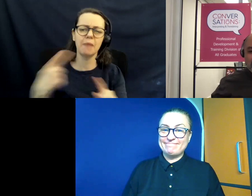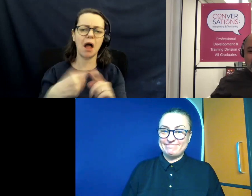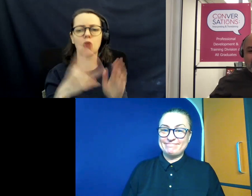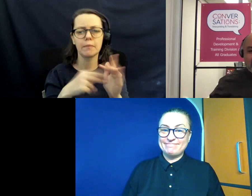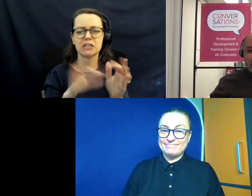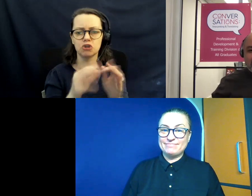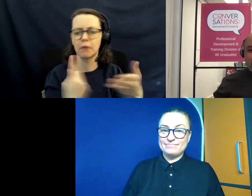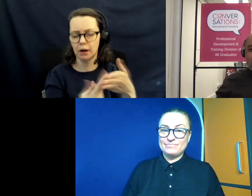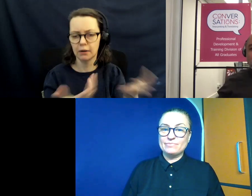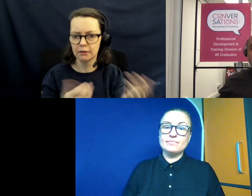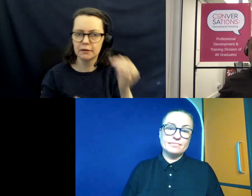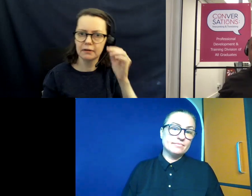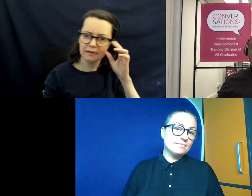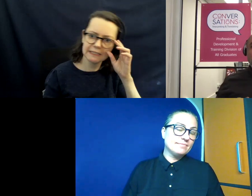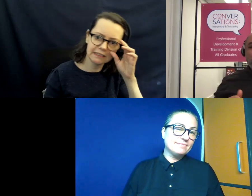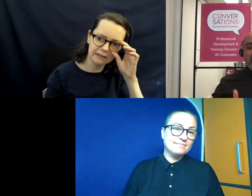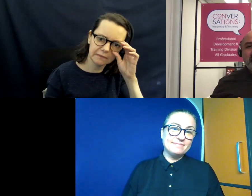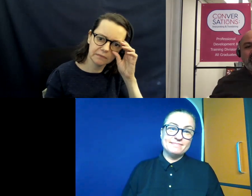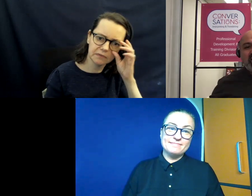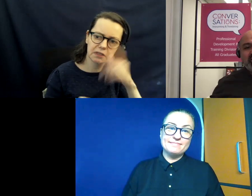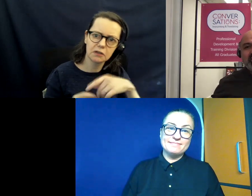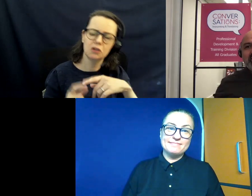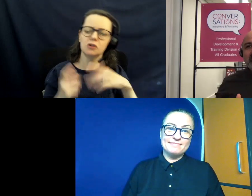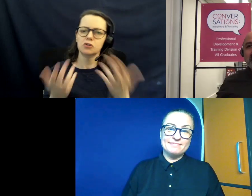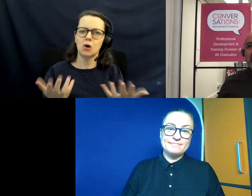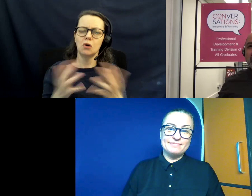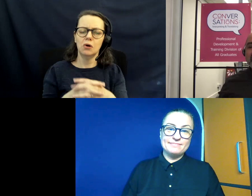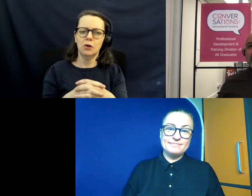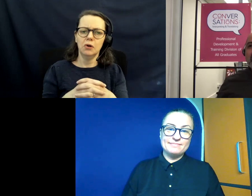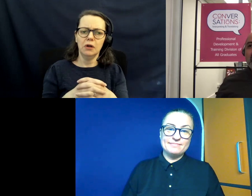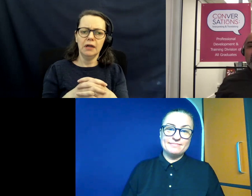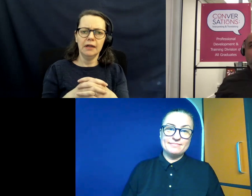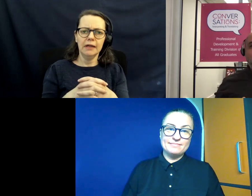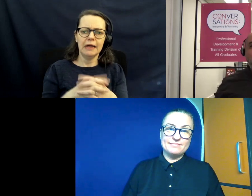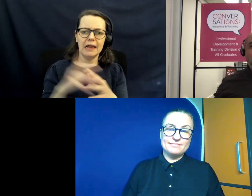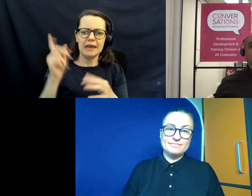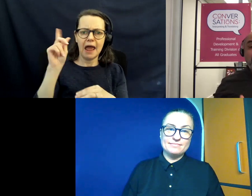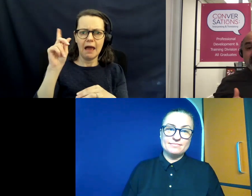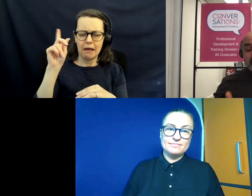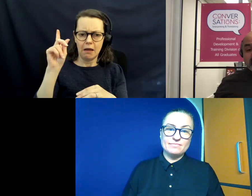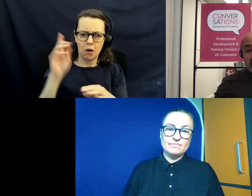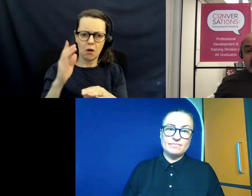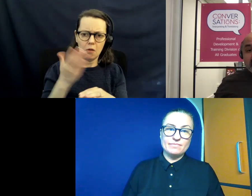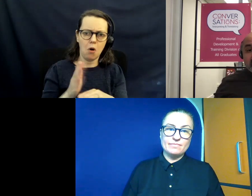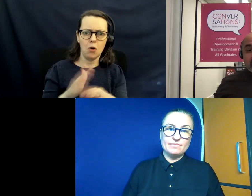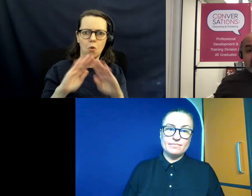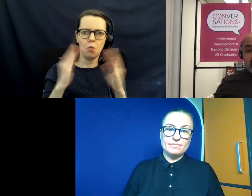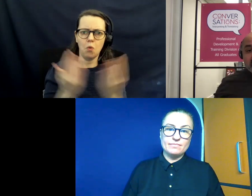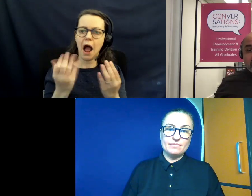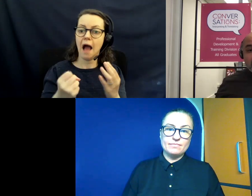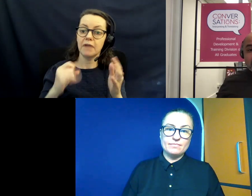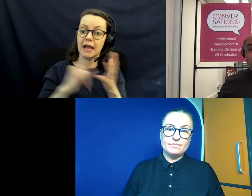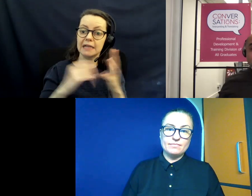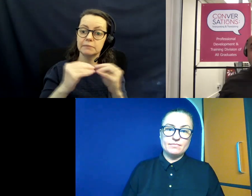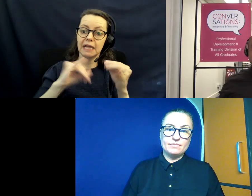segment. So if we think that these days you have SBS Radio in